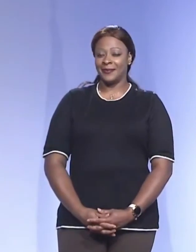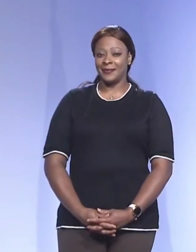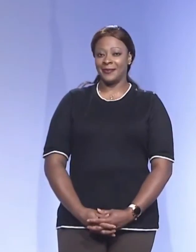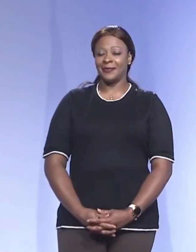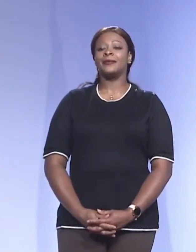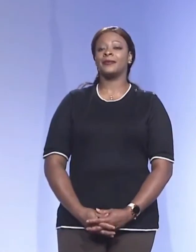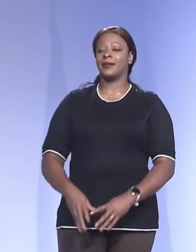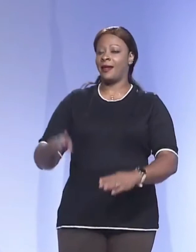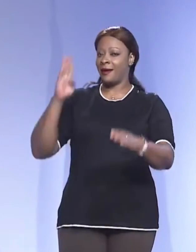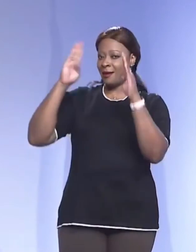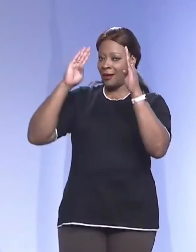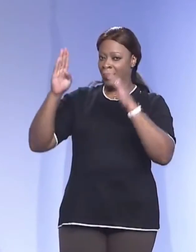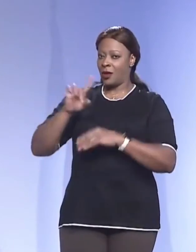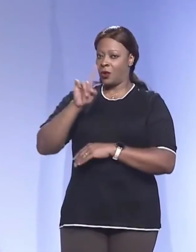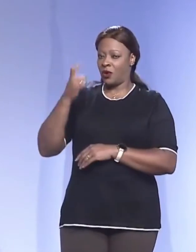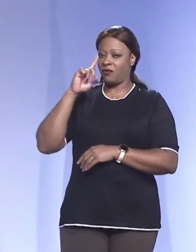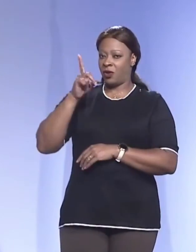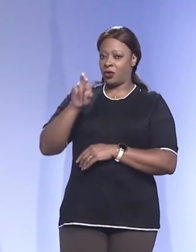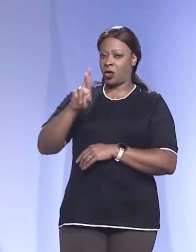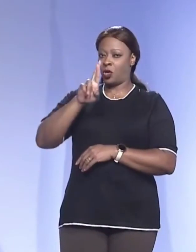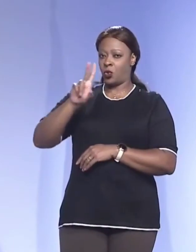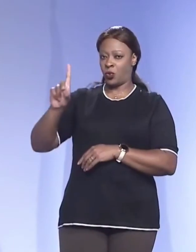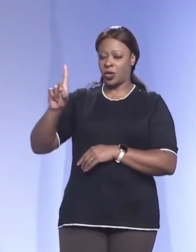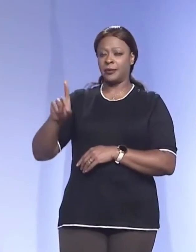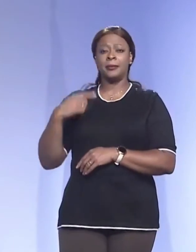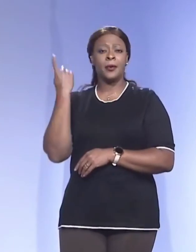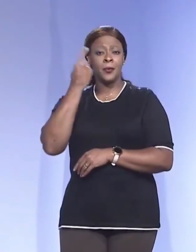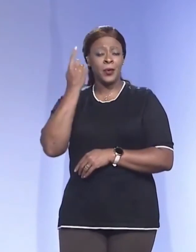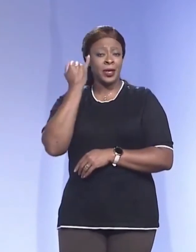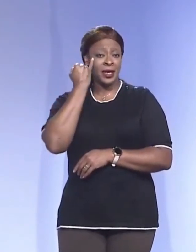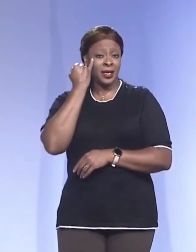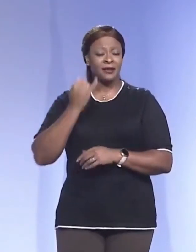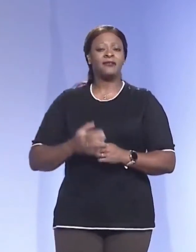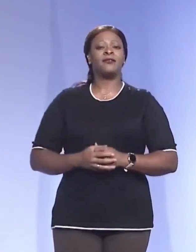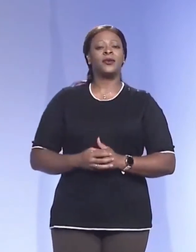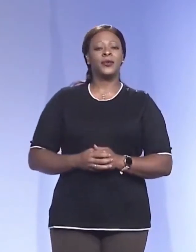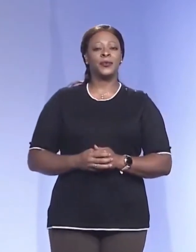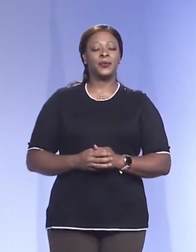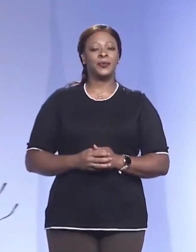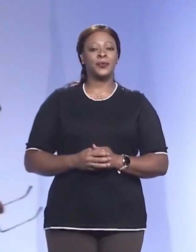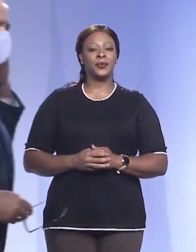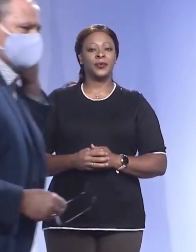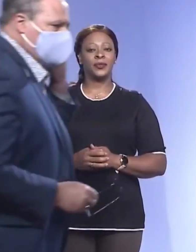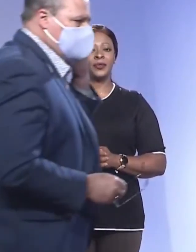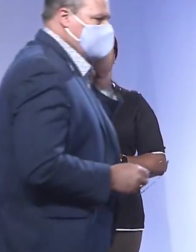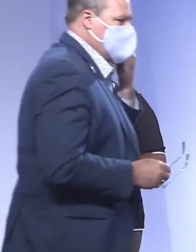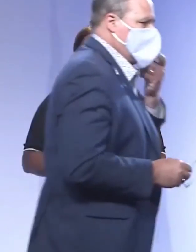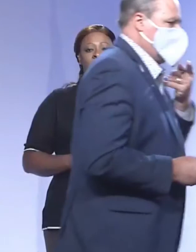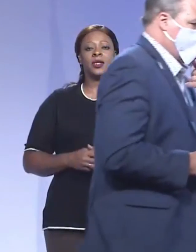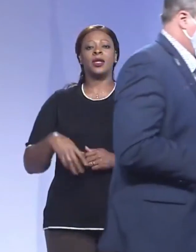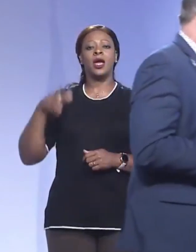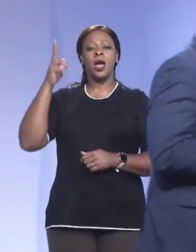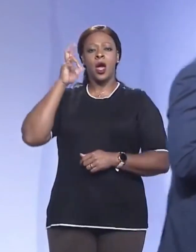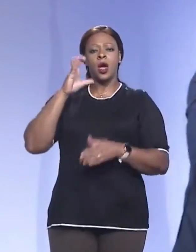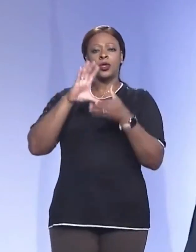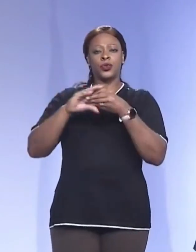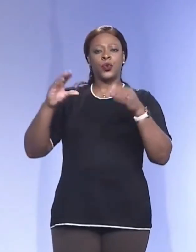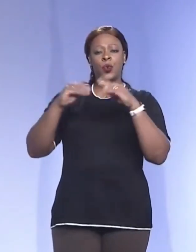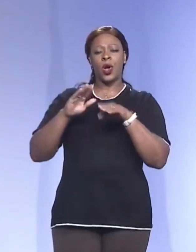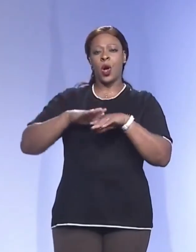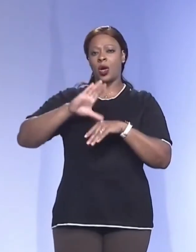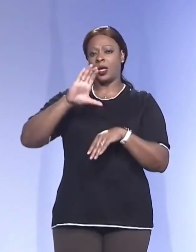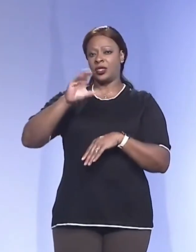Hey there. My question is for Dr. Rudd. I was wondering if you could speak to, and I know we did a story on Channel 5 a couple weeks